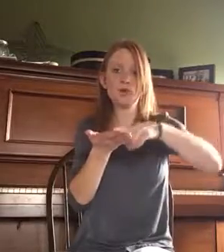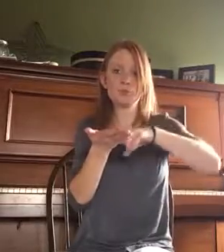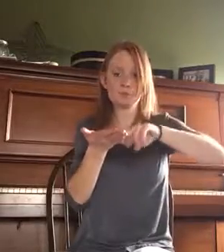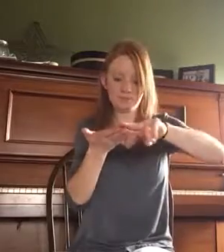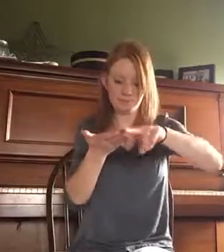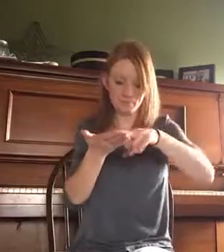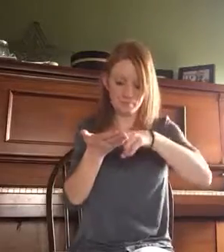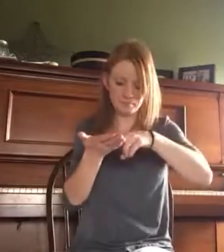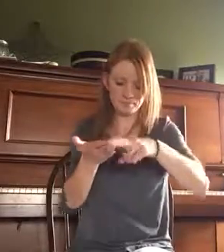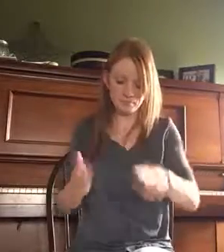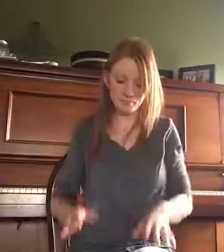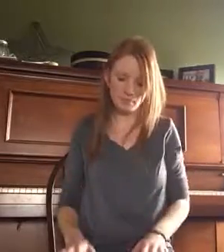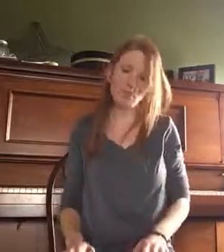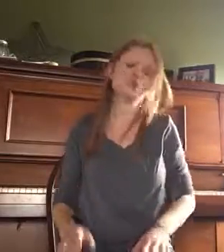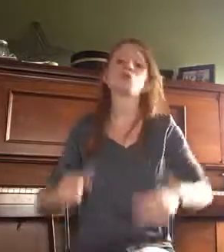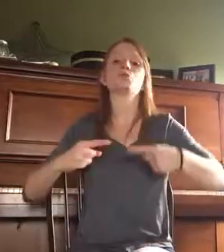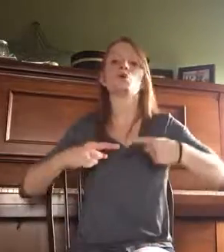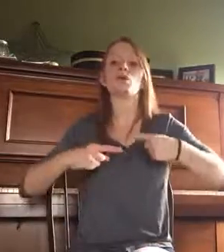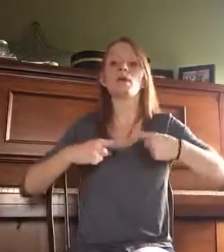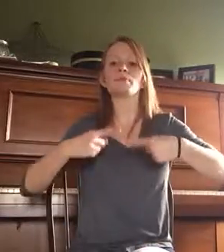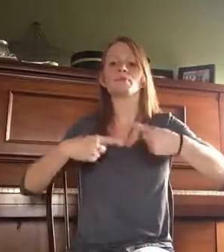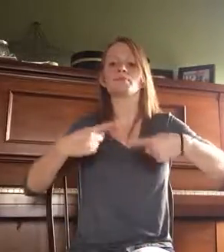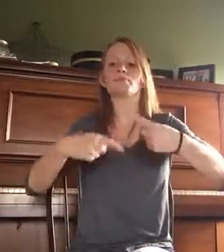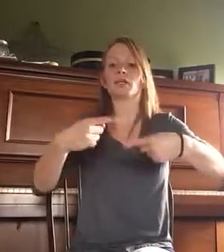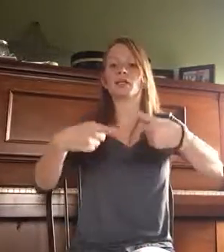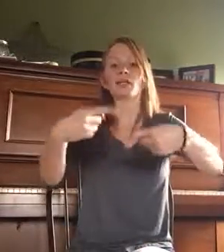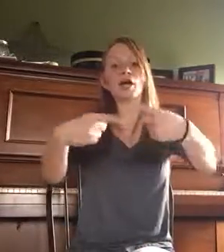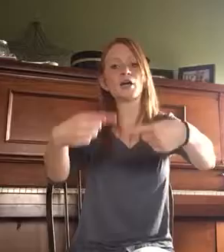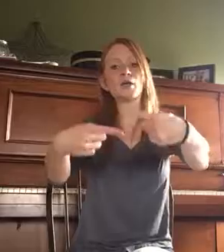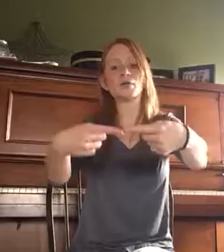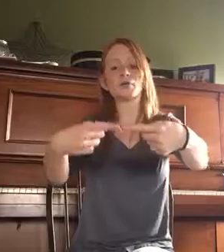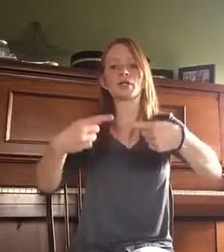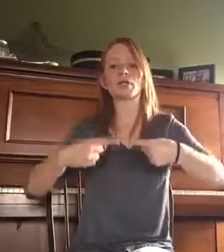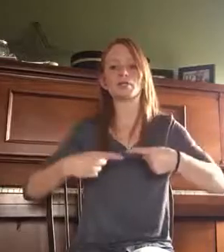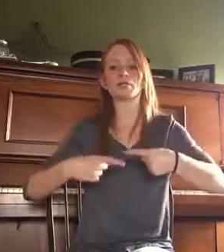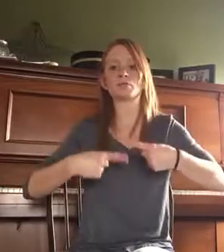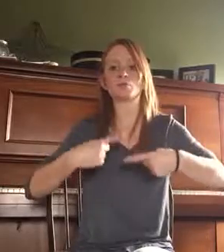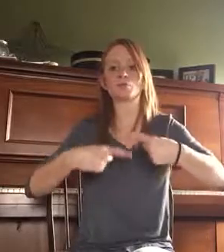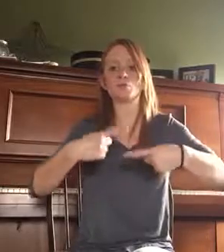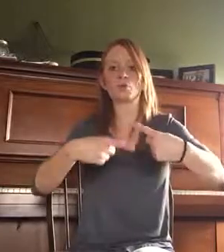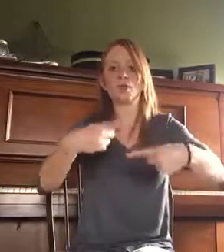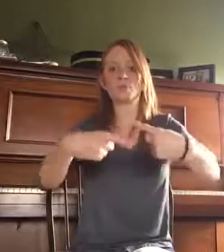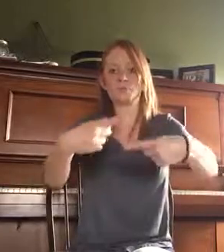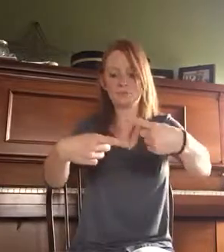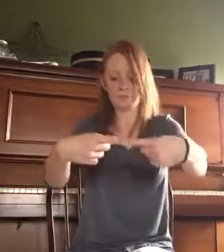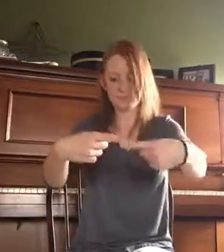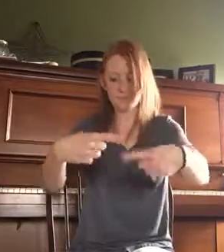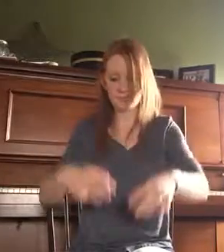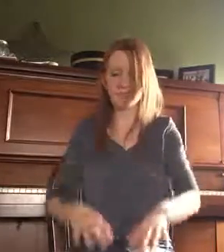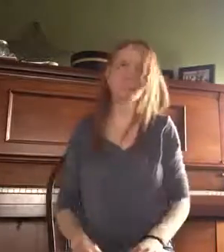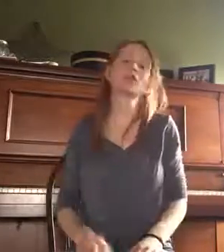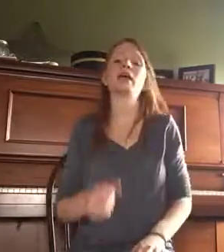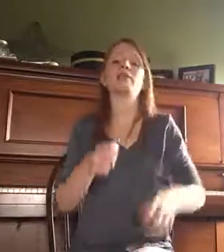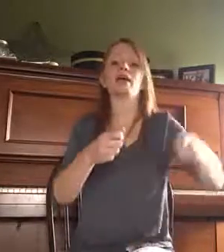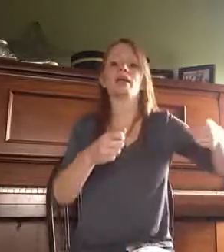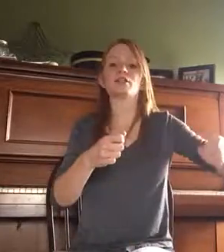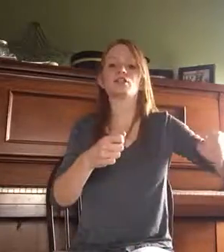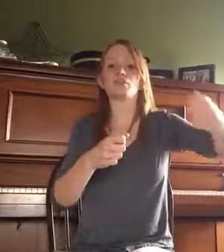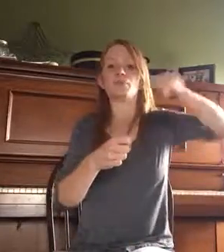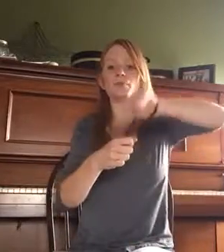spread. To roll up, like a taco, a burrito, roll up. And then to spoon